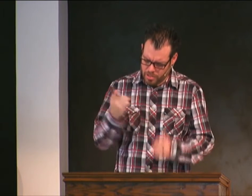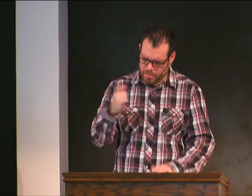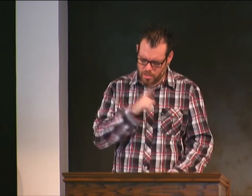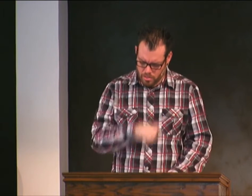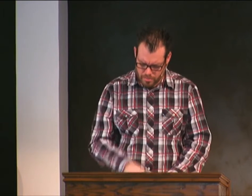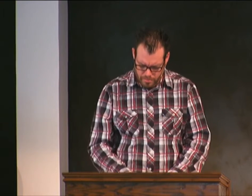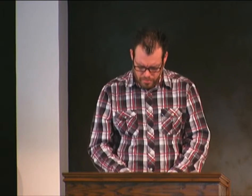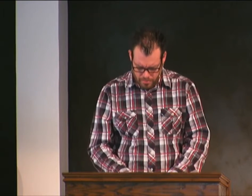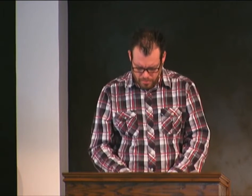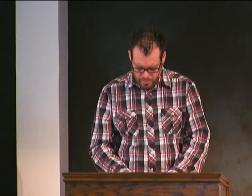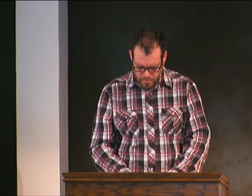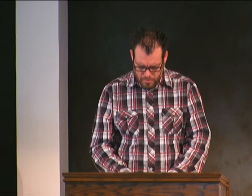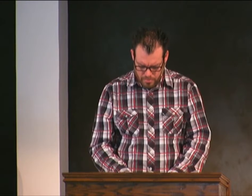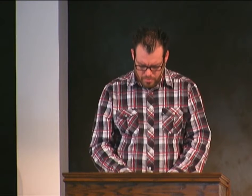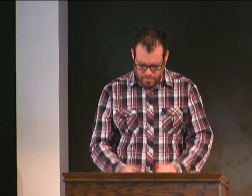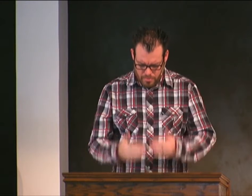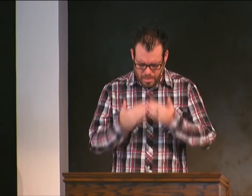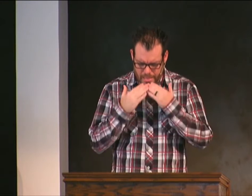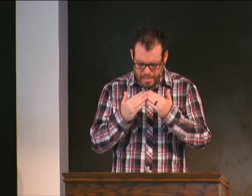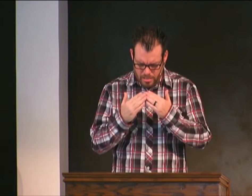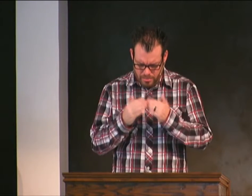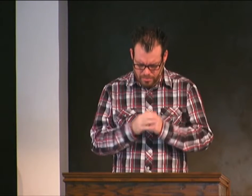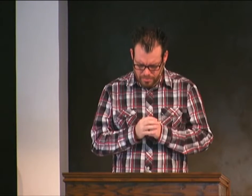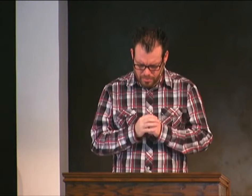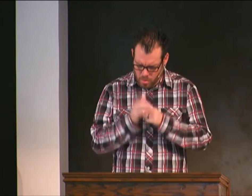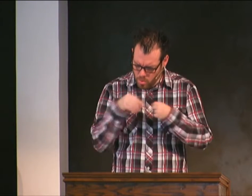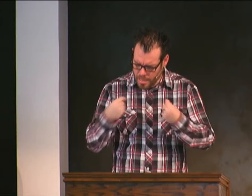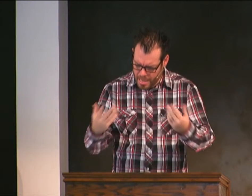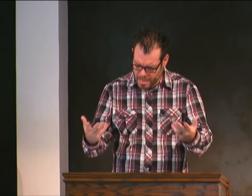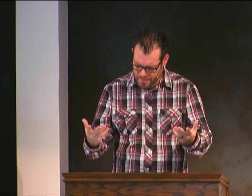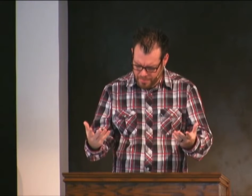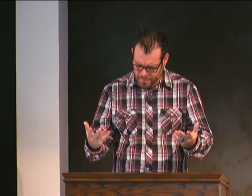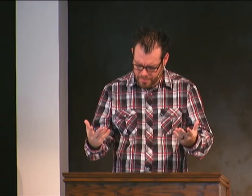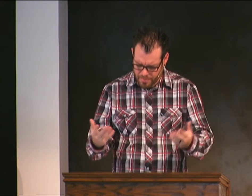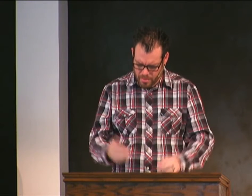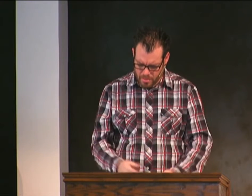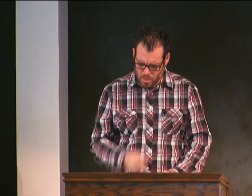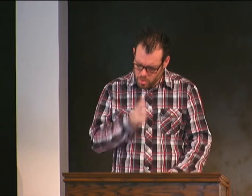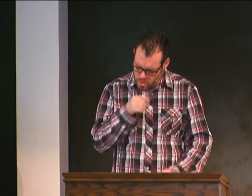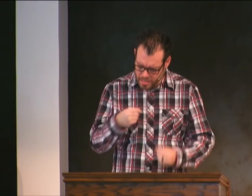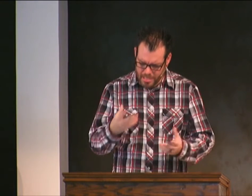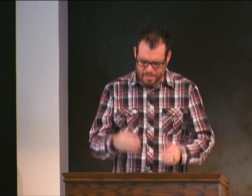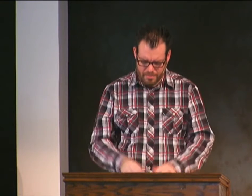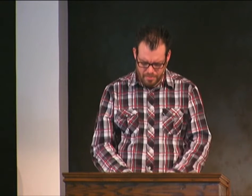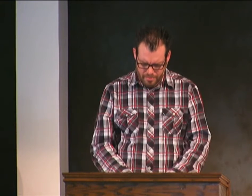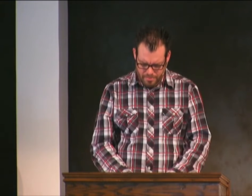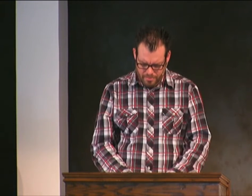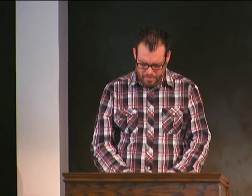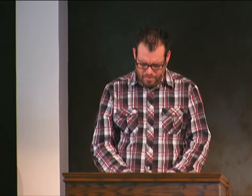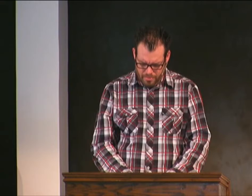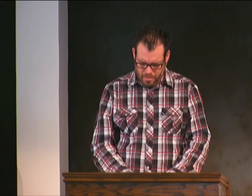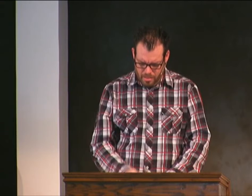to serve you, Lord. I thank you for who gave, those who could give.